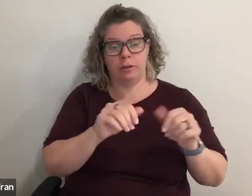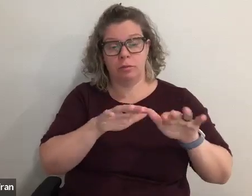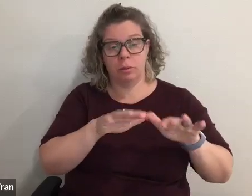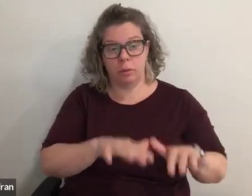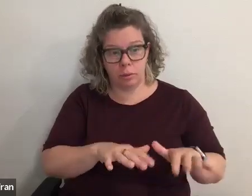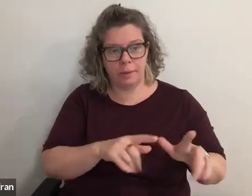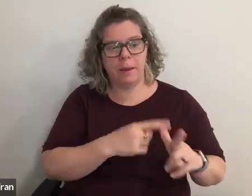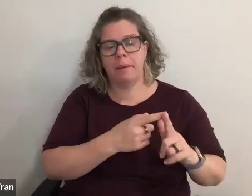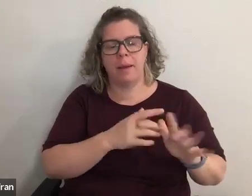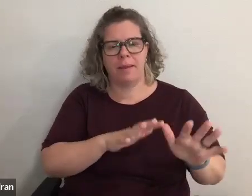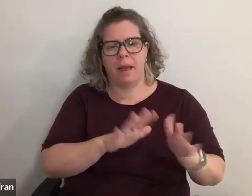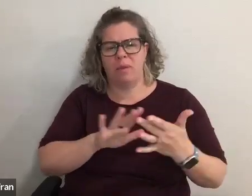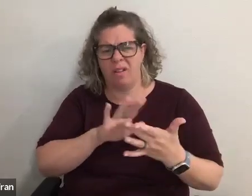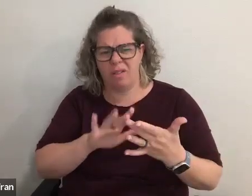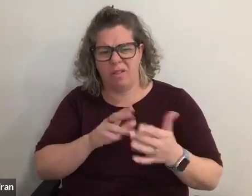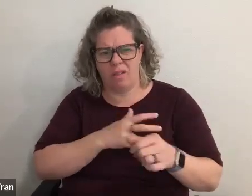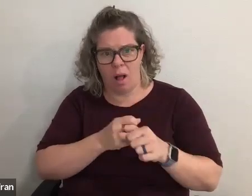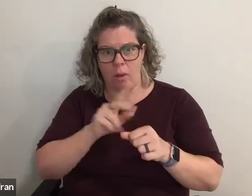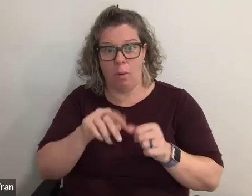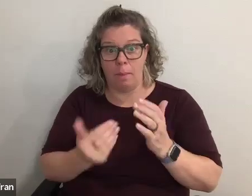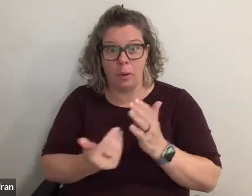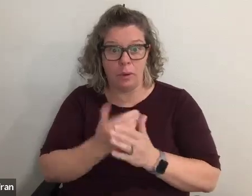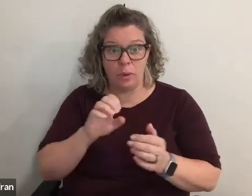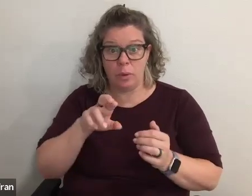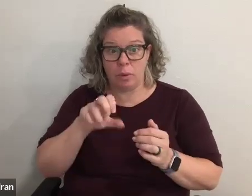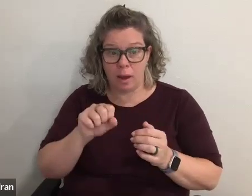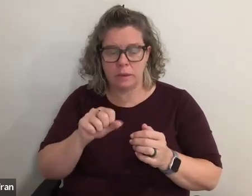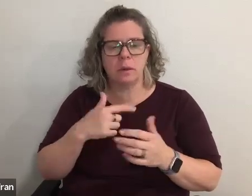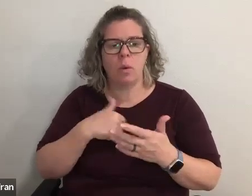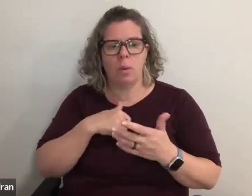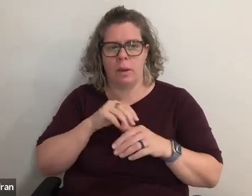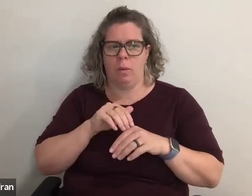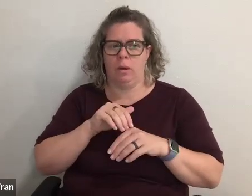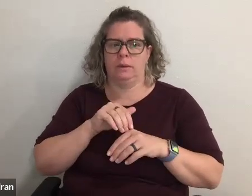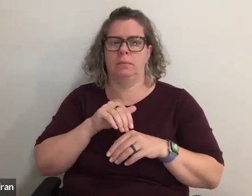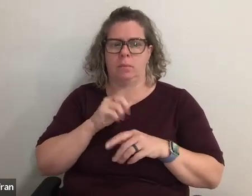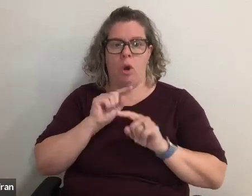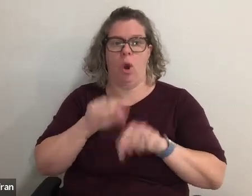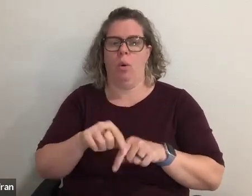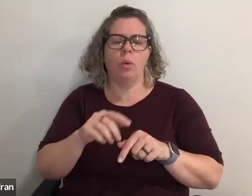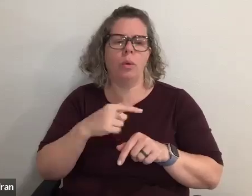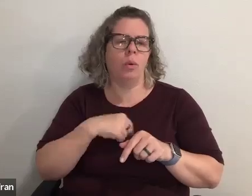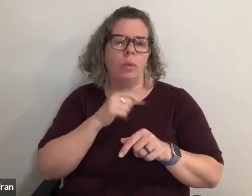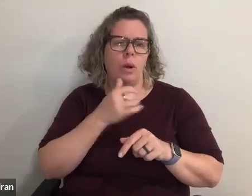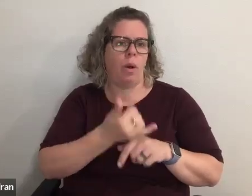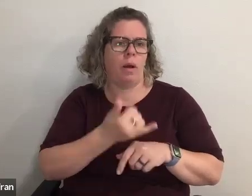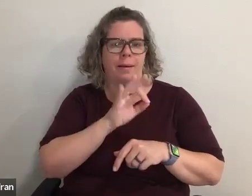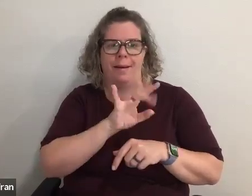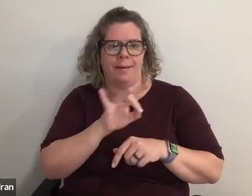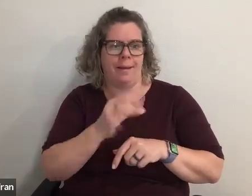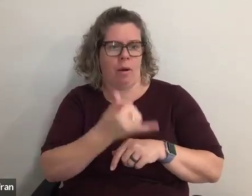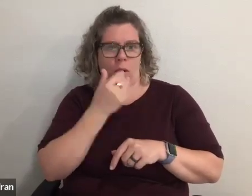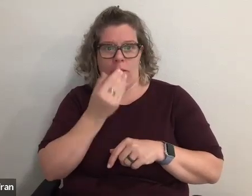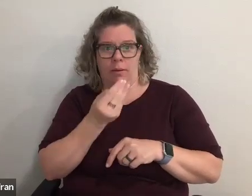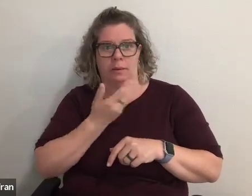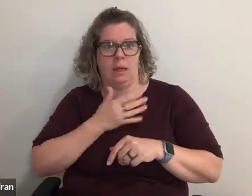means our team can go back out. And if we do that, we're going to approach that like a brand new intervention every time our teams come out there. We want to make